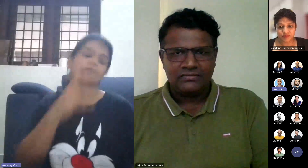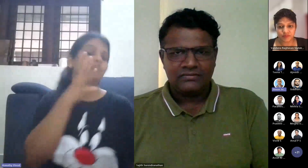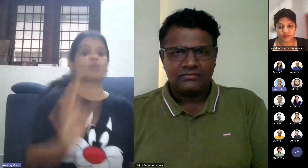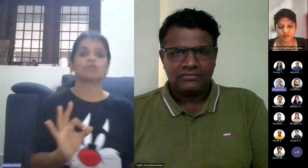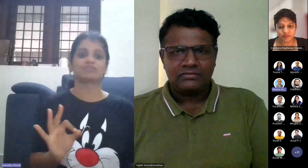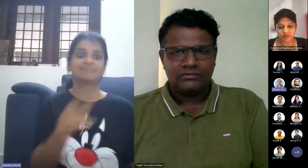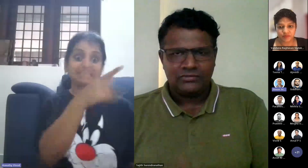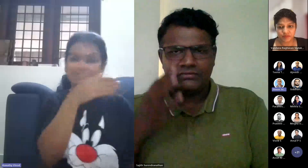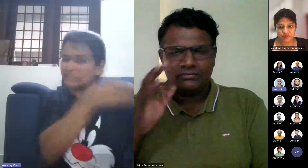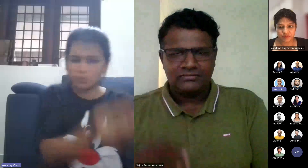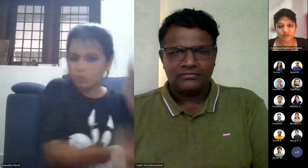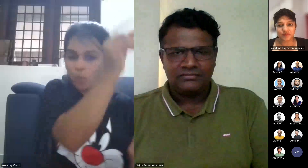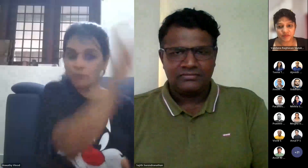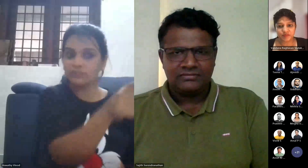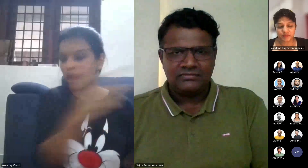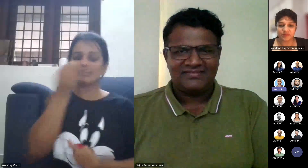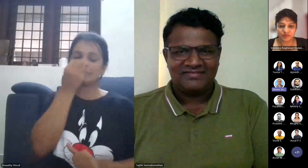extreme use cases.